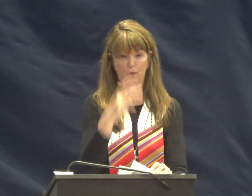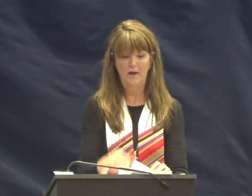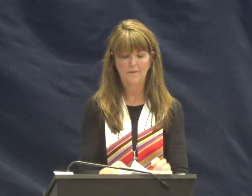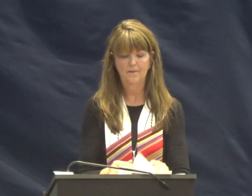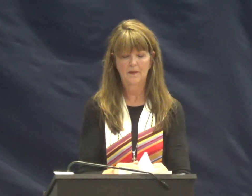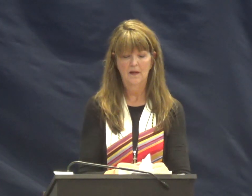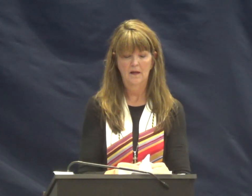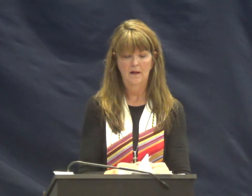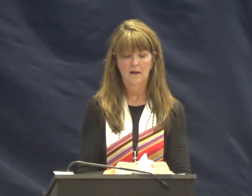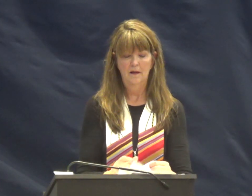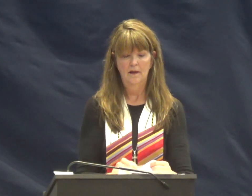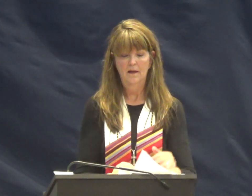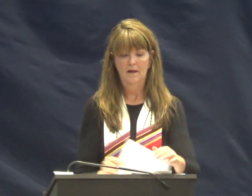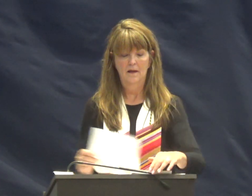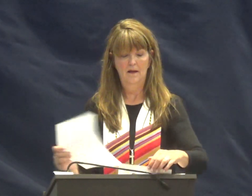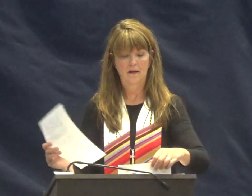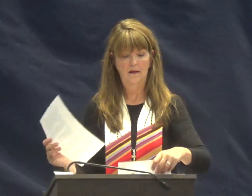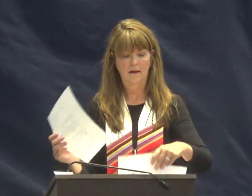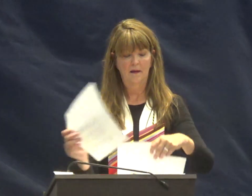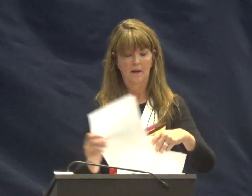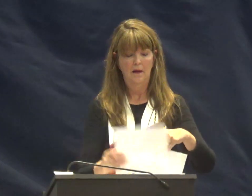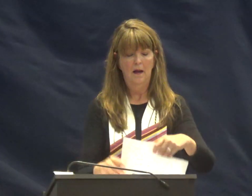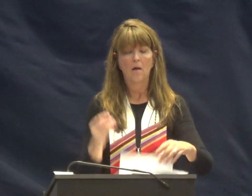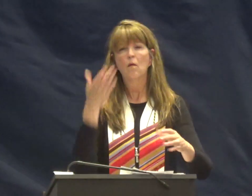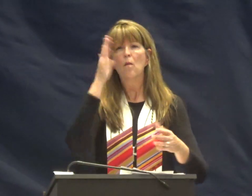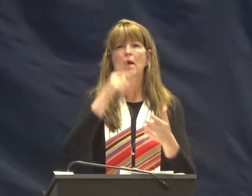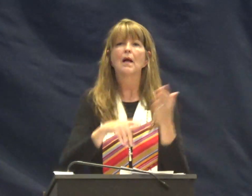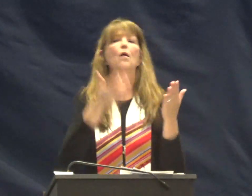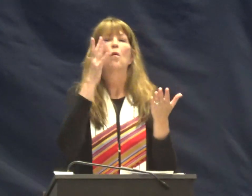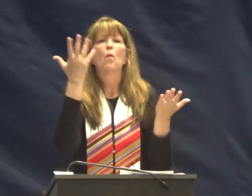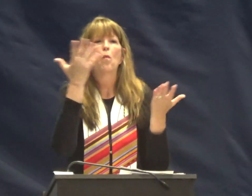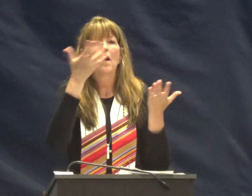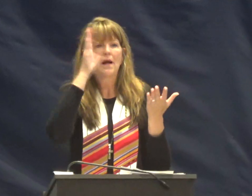the fish spit him out on land, and all this happened in chapter 3.